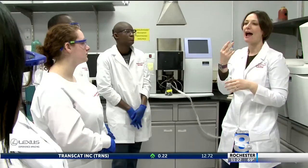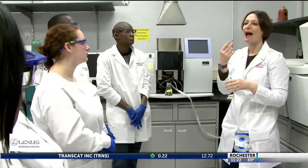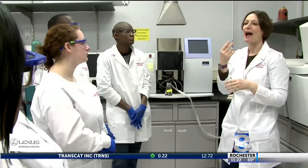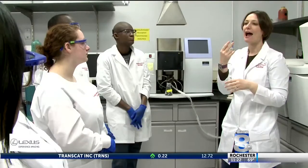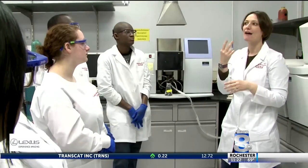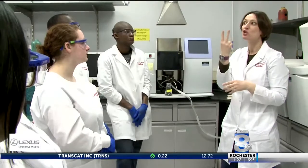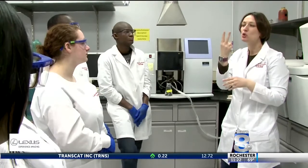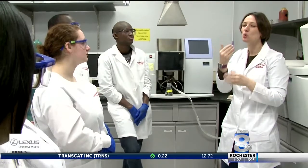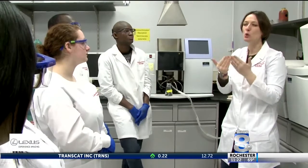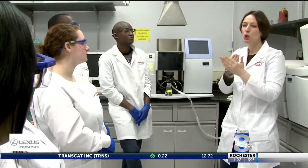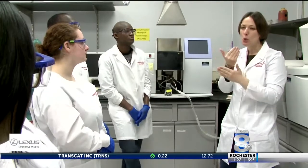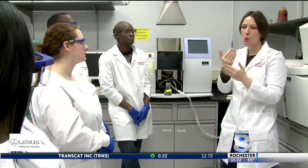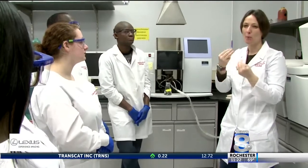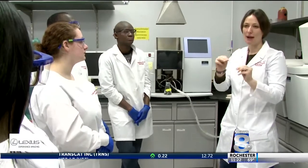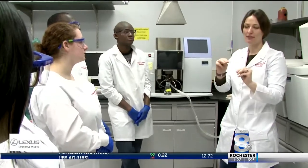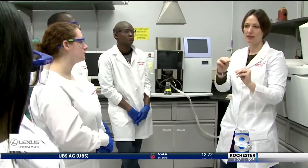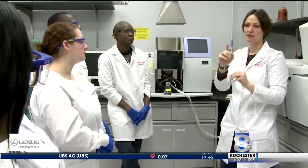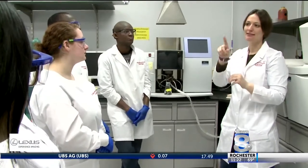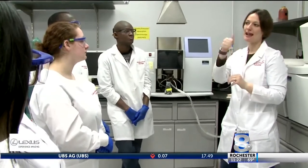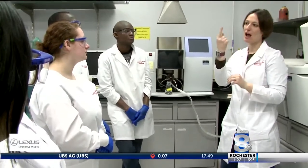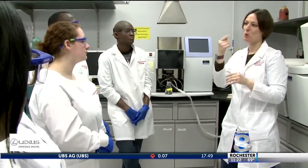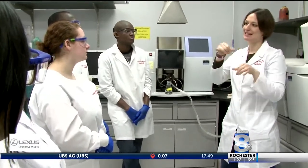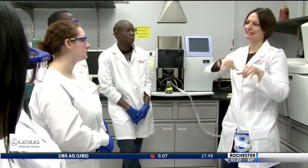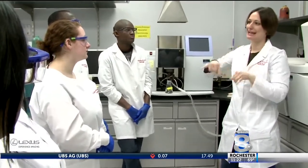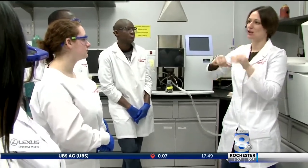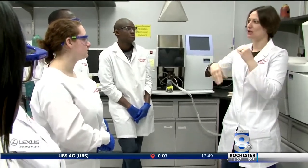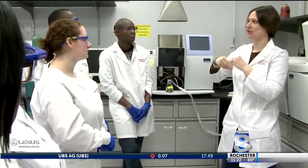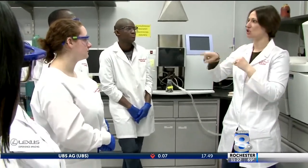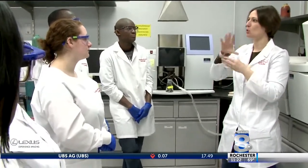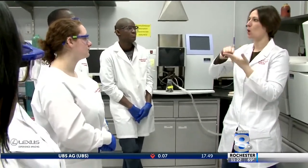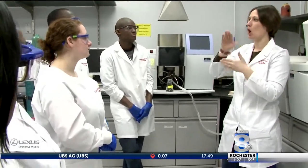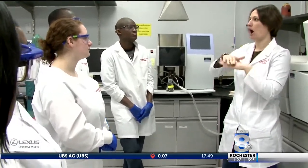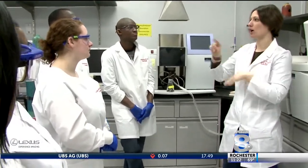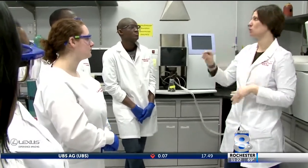directly towards their PhD program. Emily Noonan, News 8.